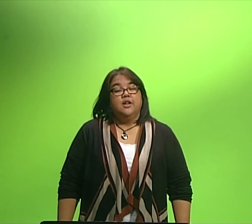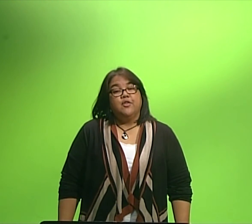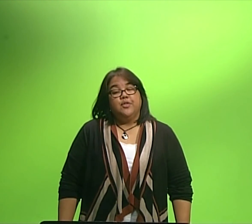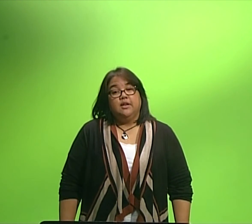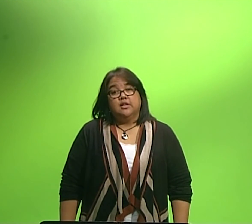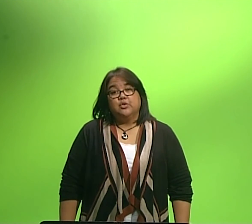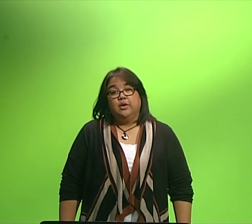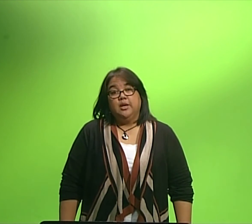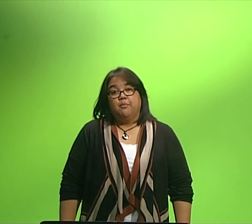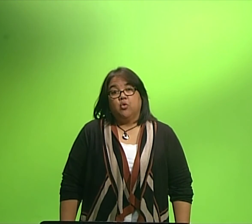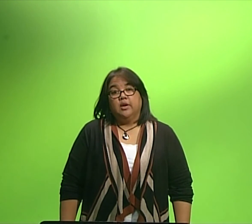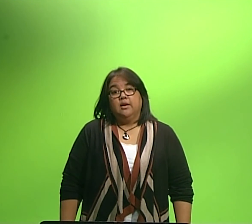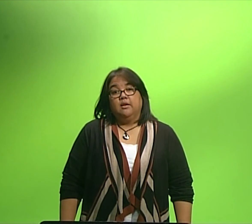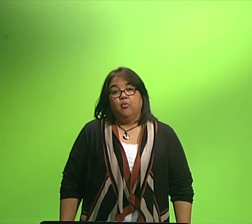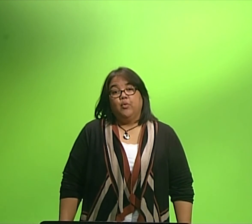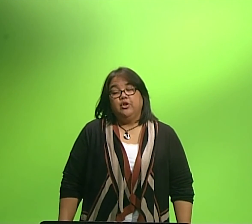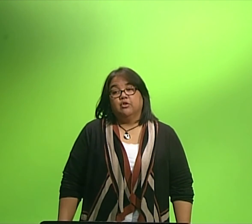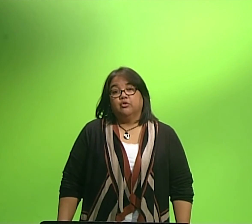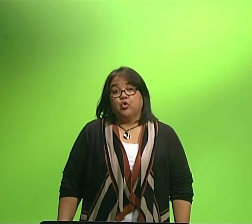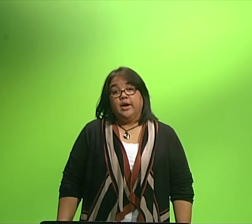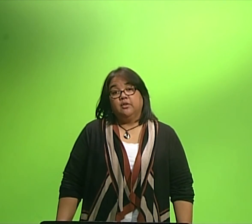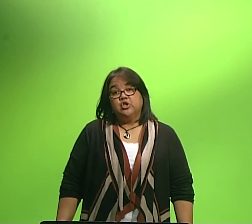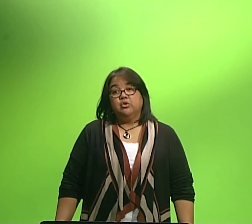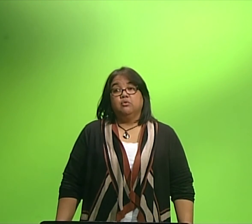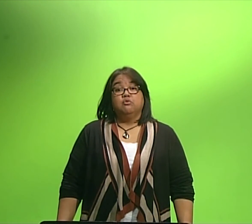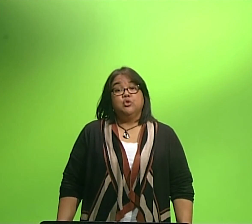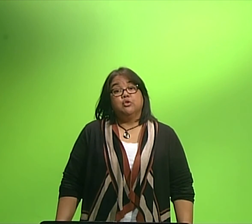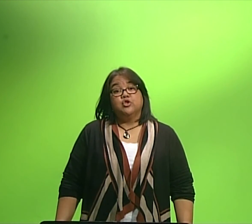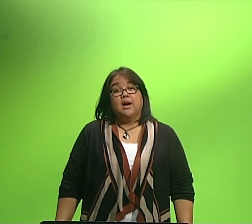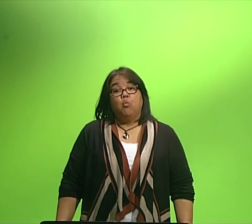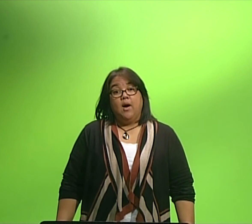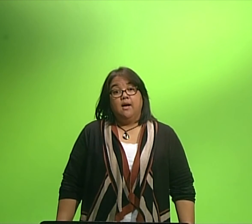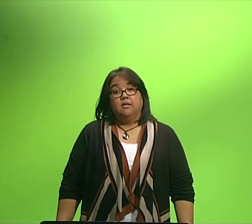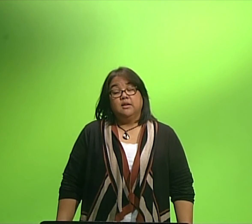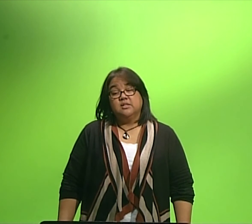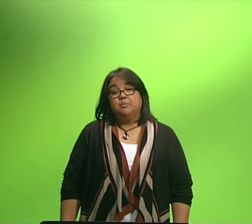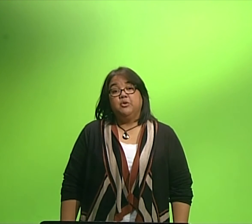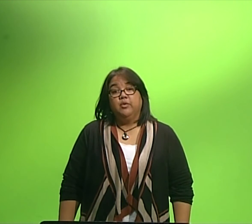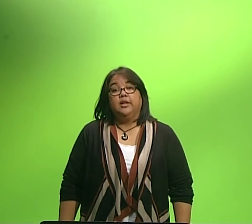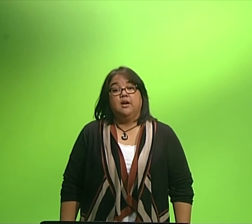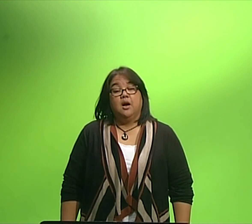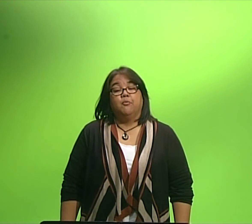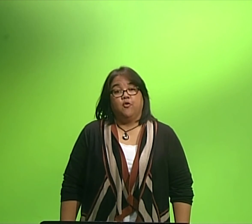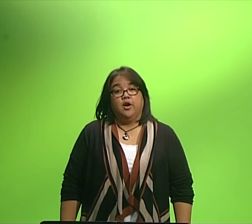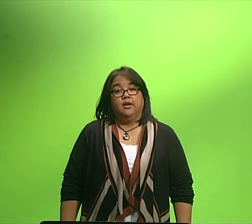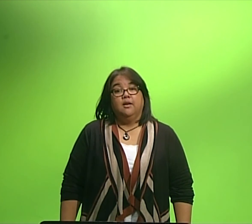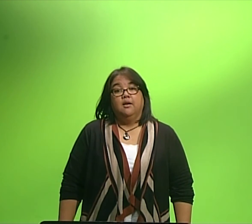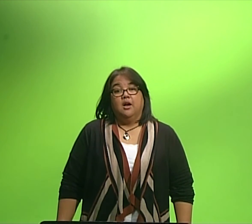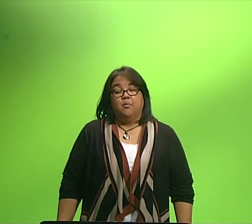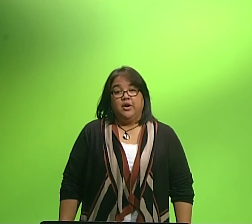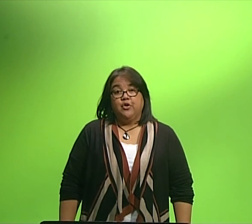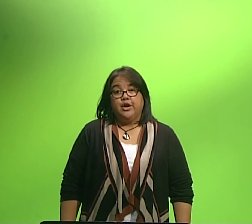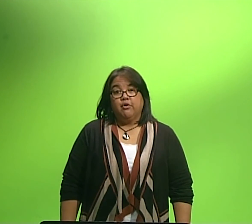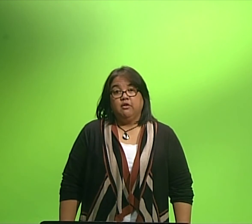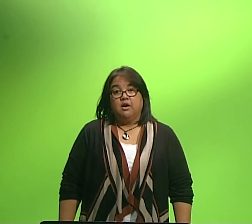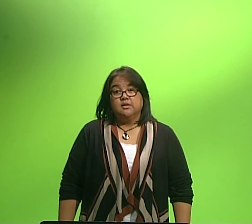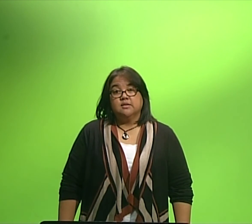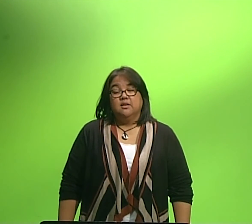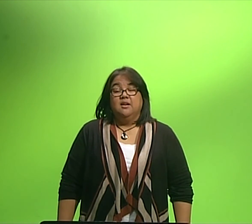Another thing that's really important when you're trying to do your job well is to be really upfront about your hearing loss.